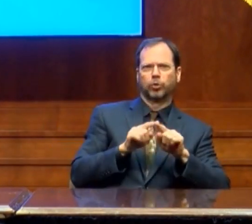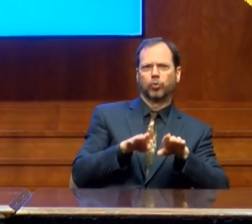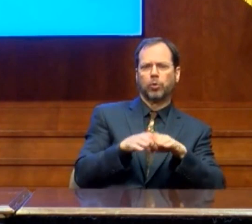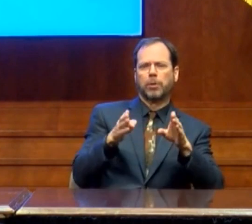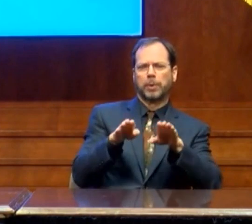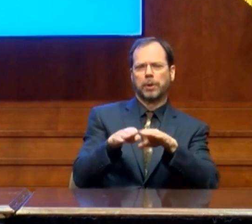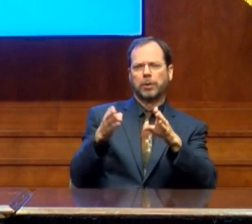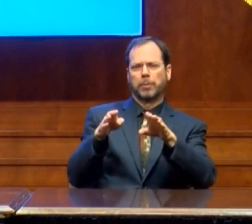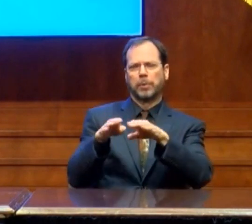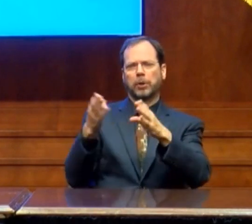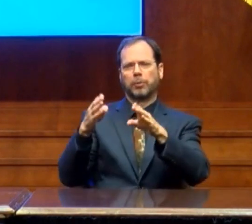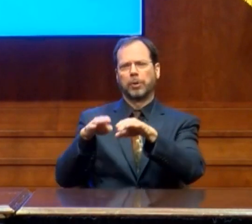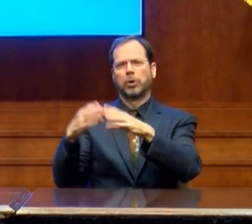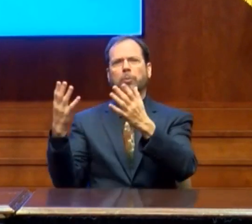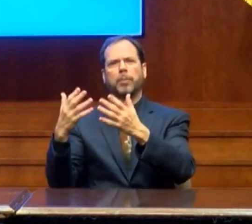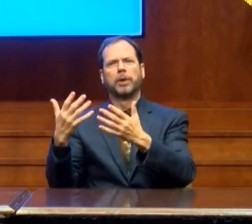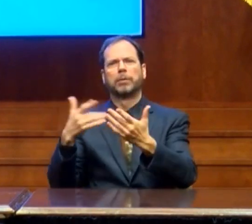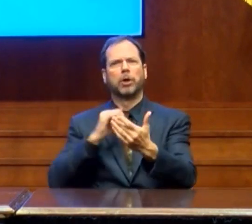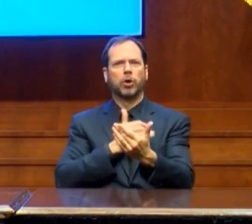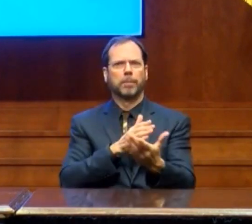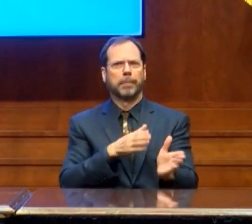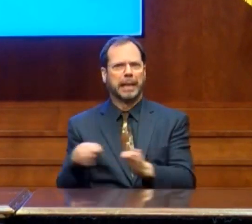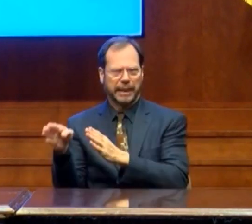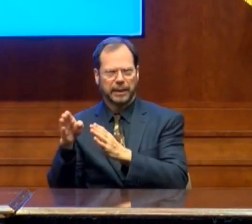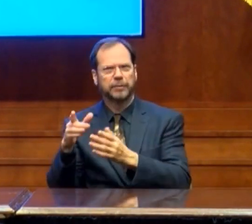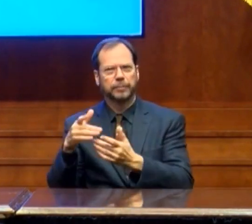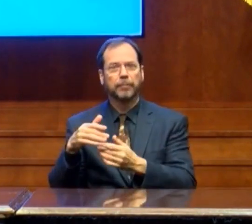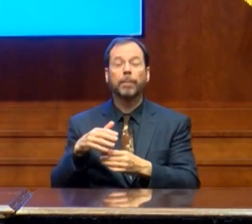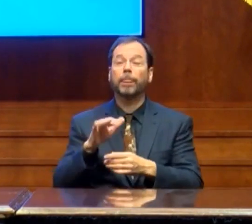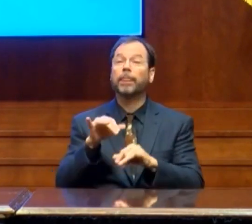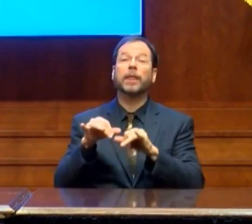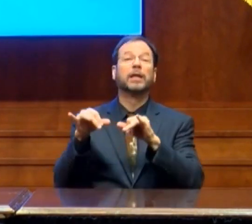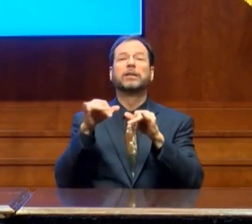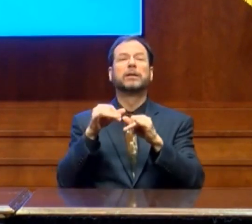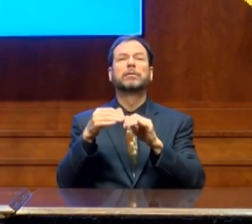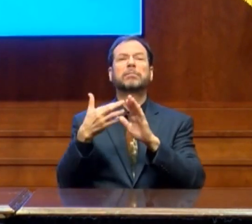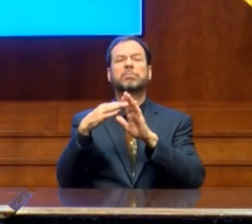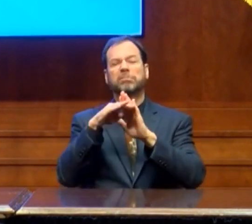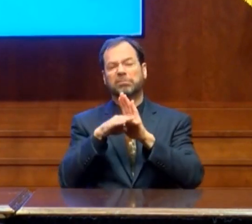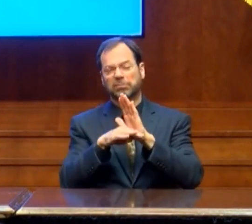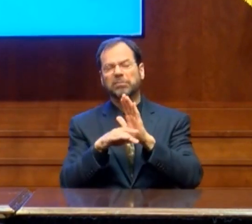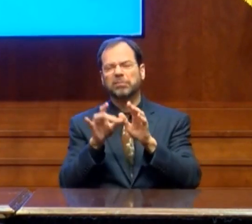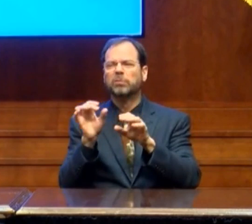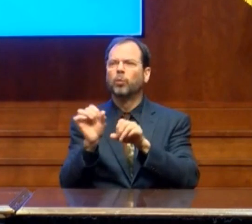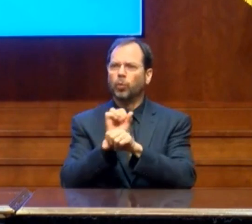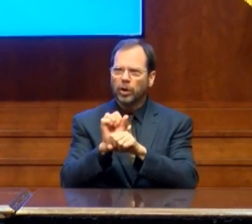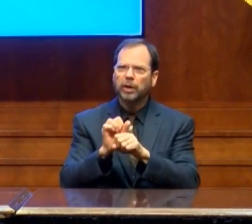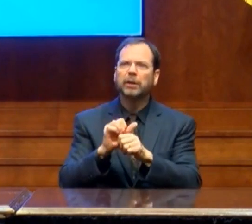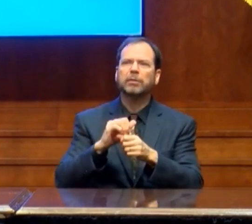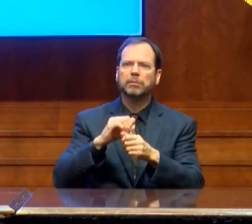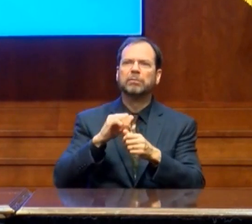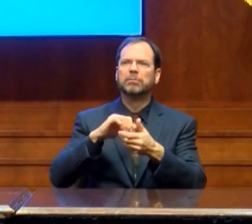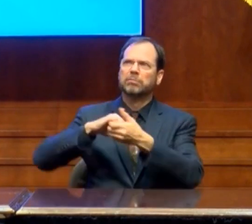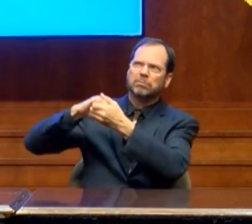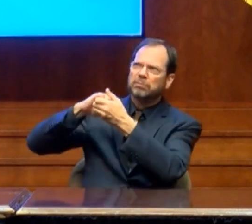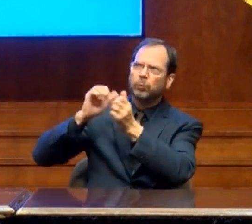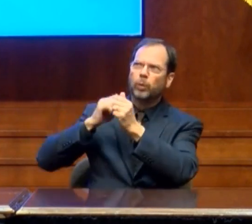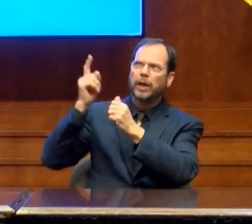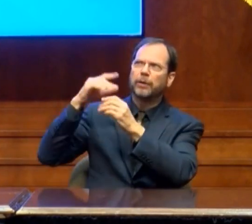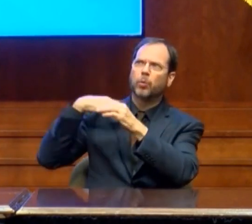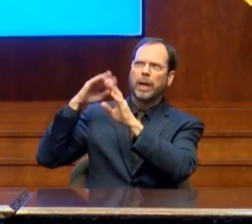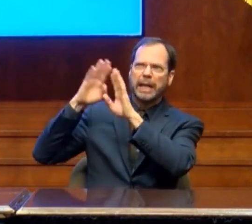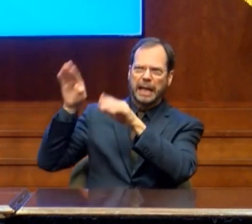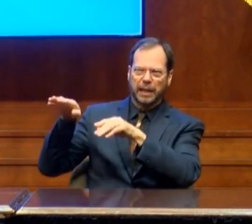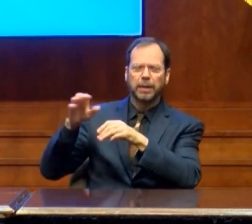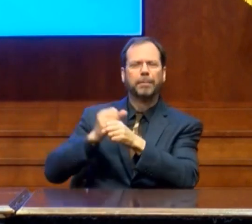be in the coming days about what the approach is. And these are standards, again, that we've been working in conjunction with the